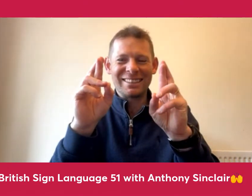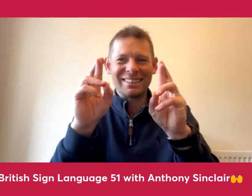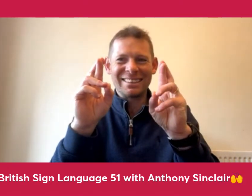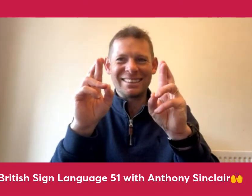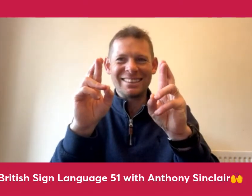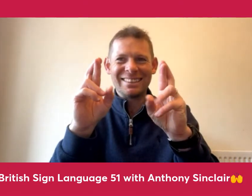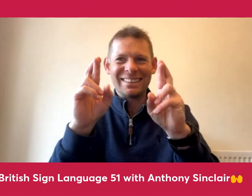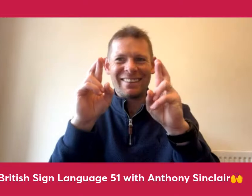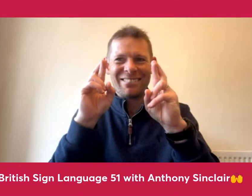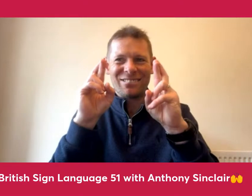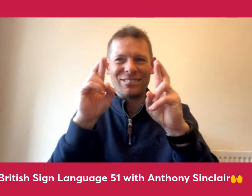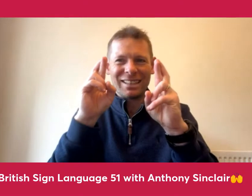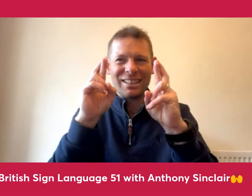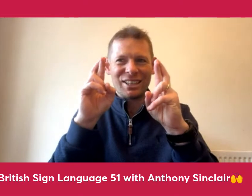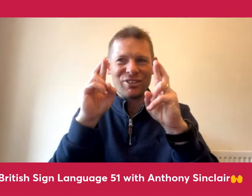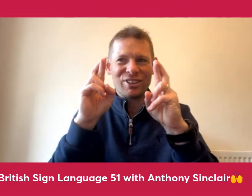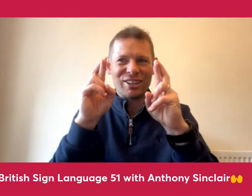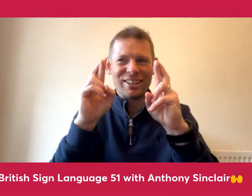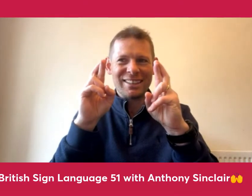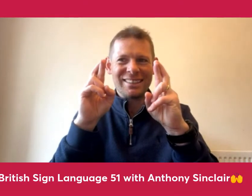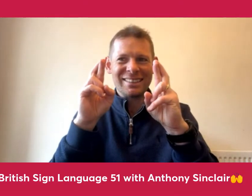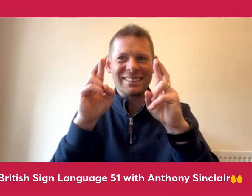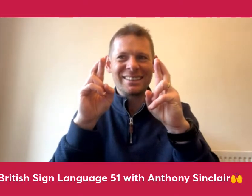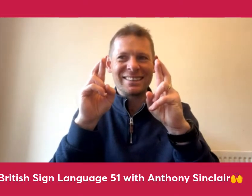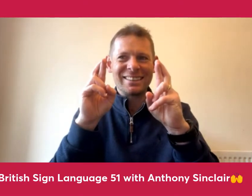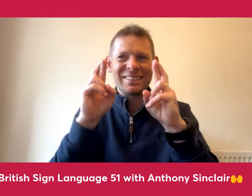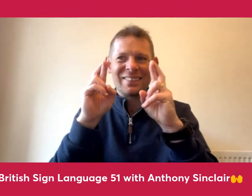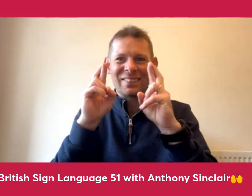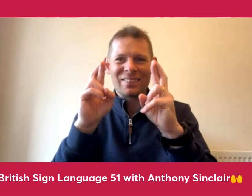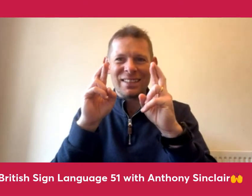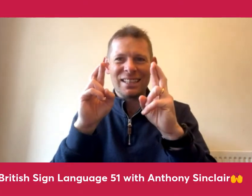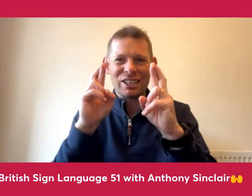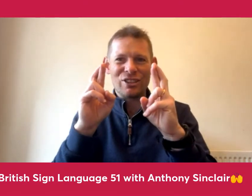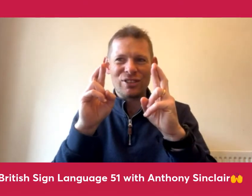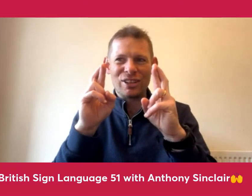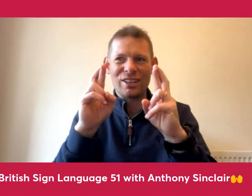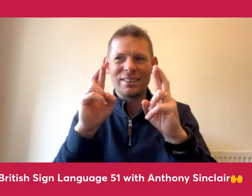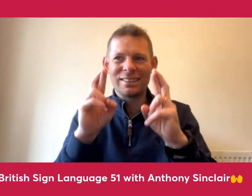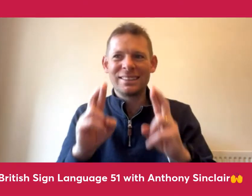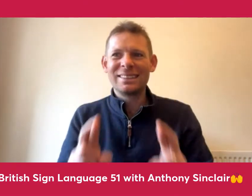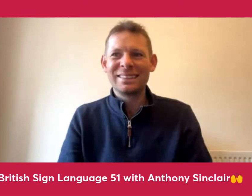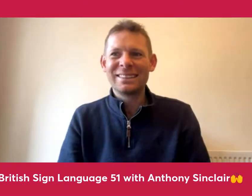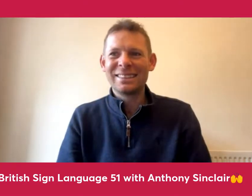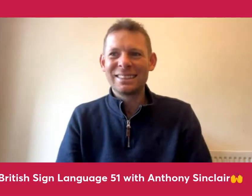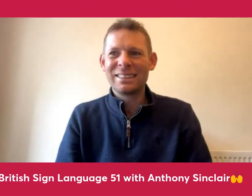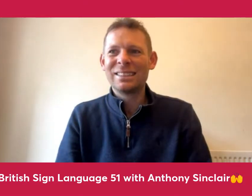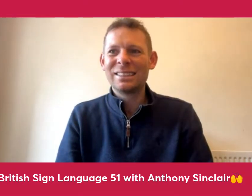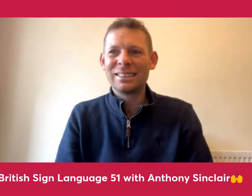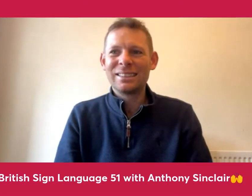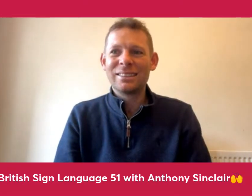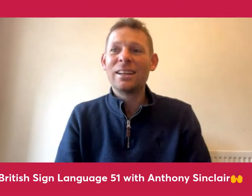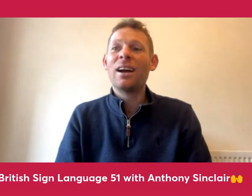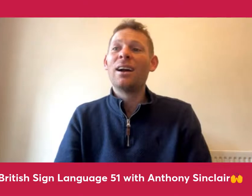So fingers crossed you win the competition. We've got our fingers crossed for you.